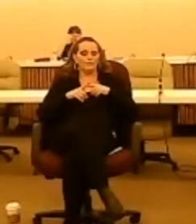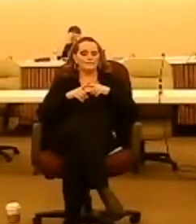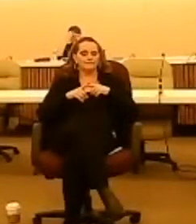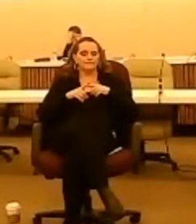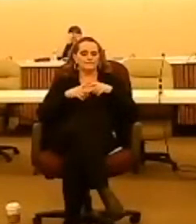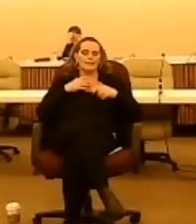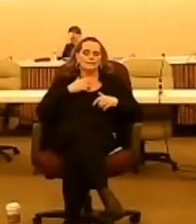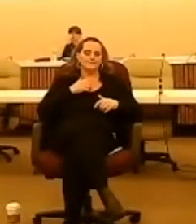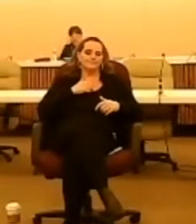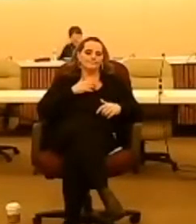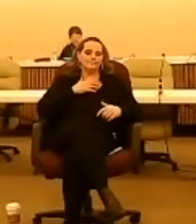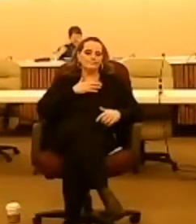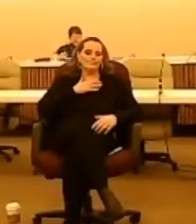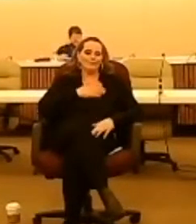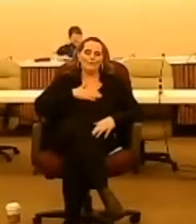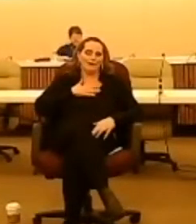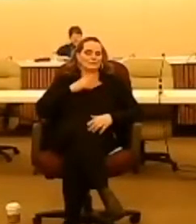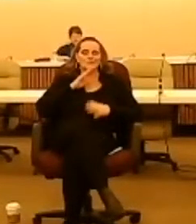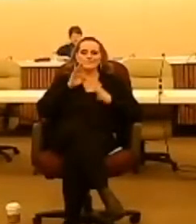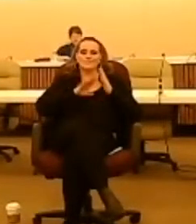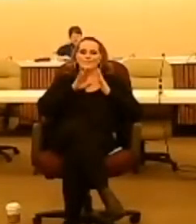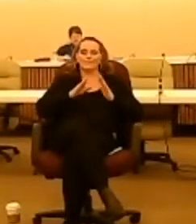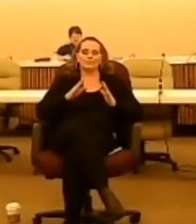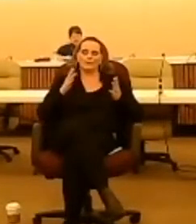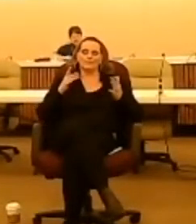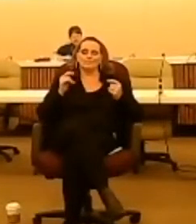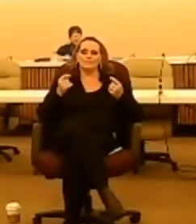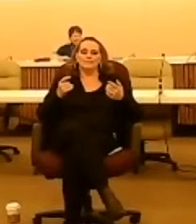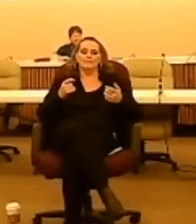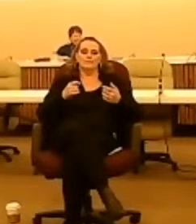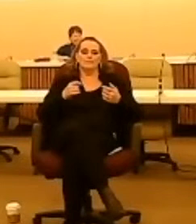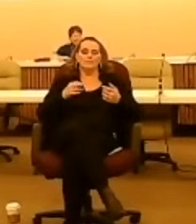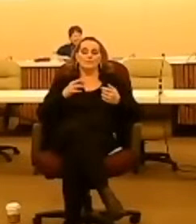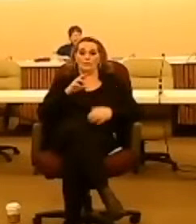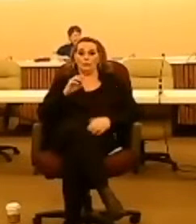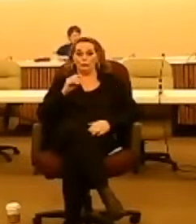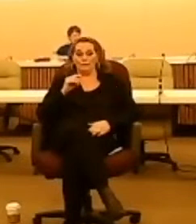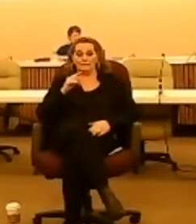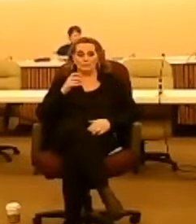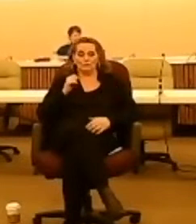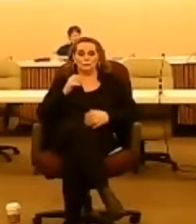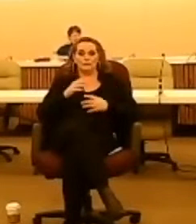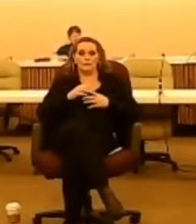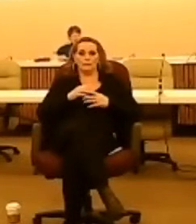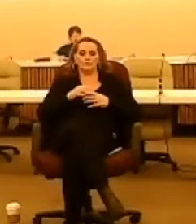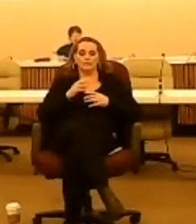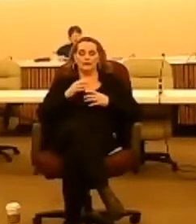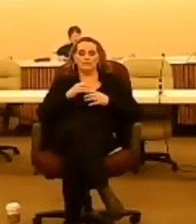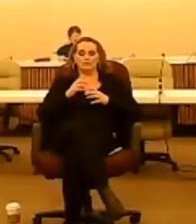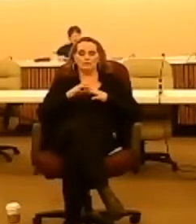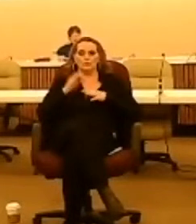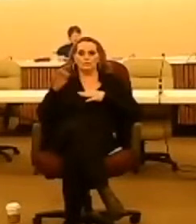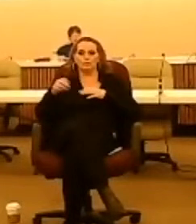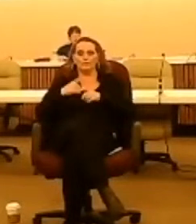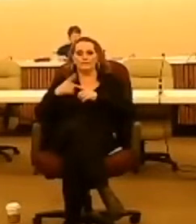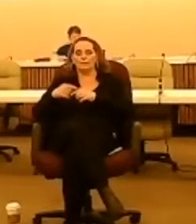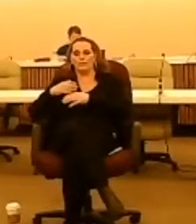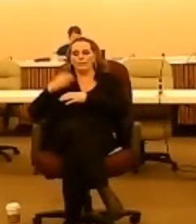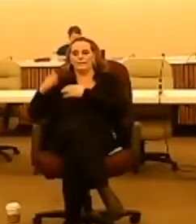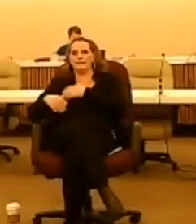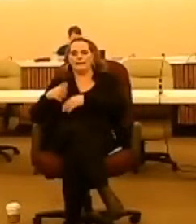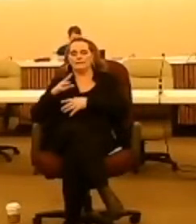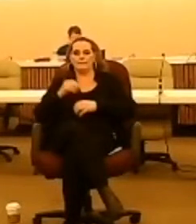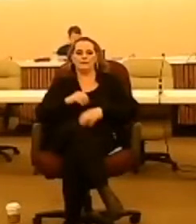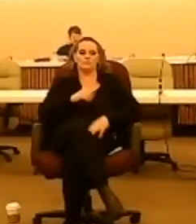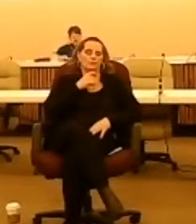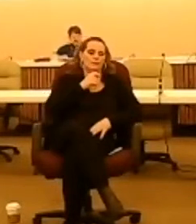Apologize to the developers, but the resolutions are going to be pushed to the next meeting. So we will not act on resolution